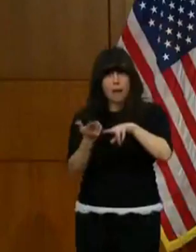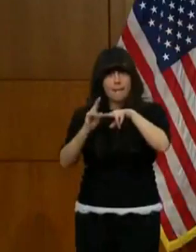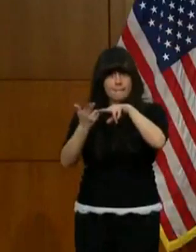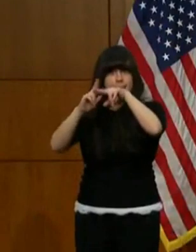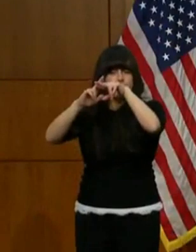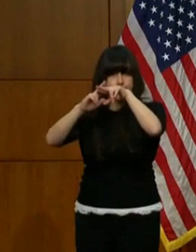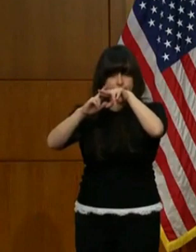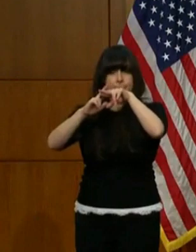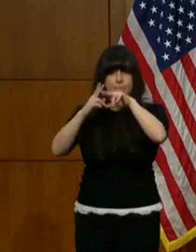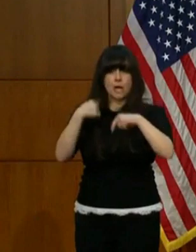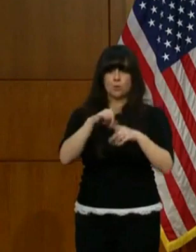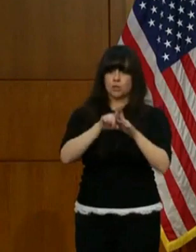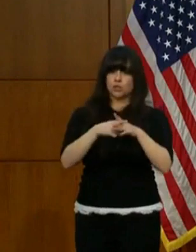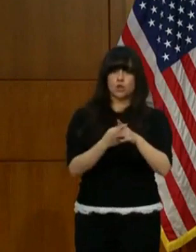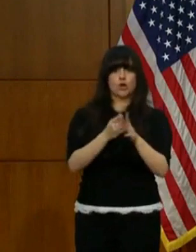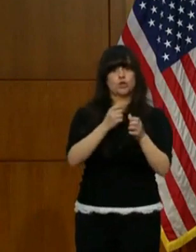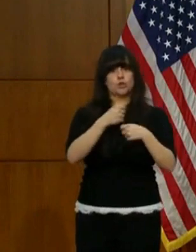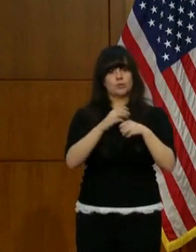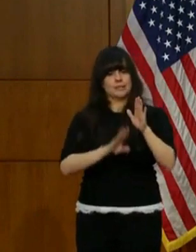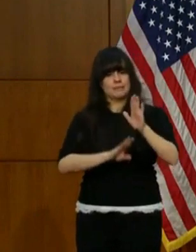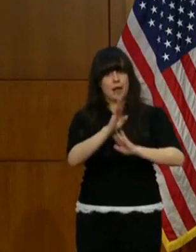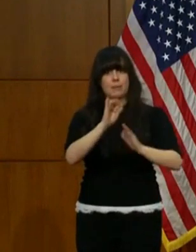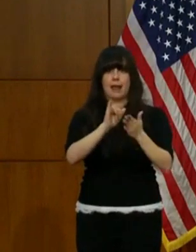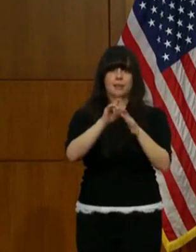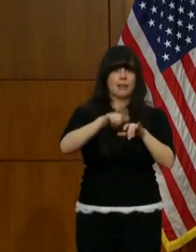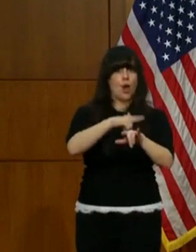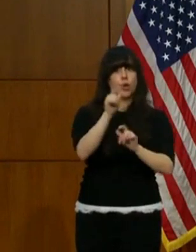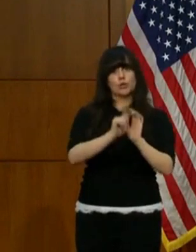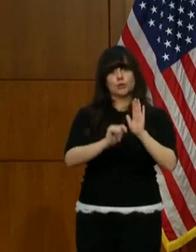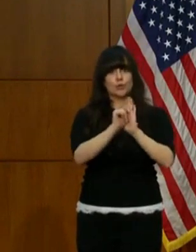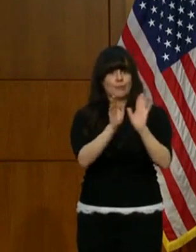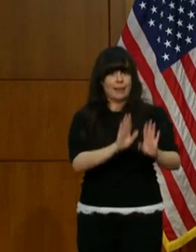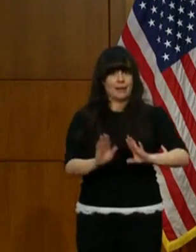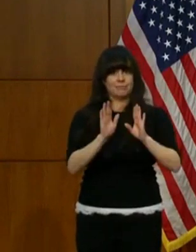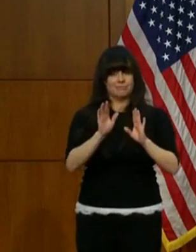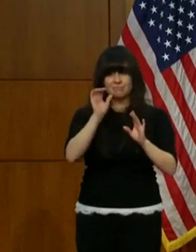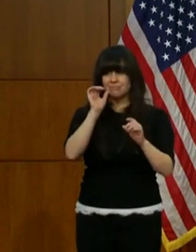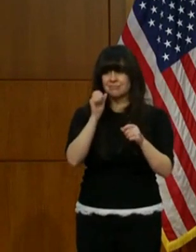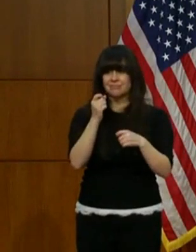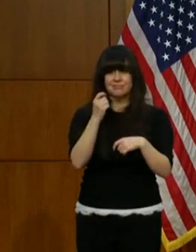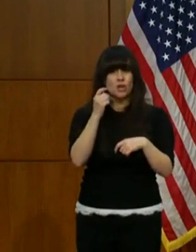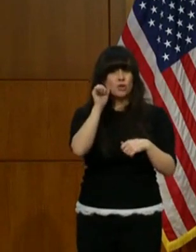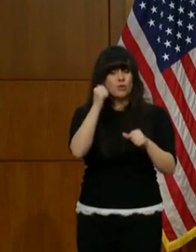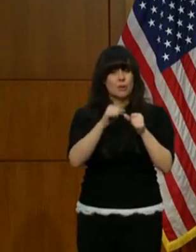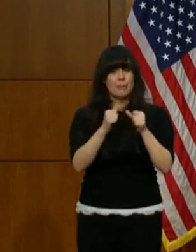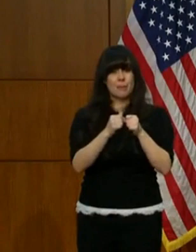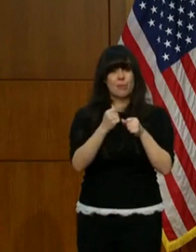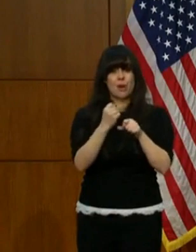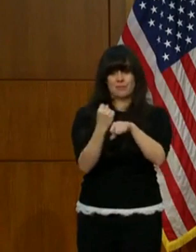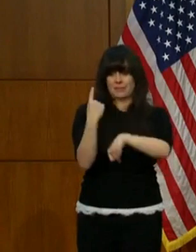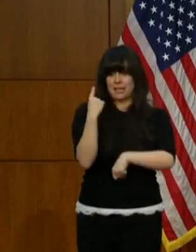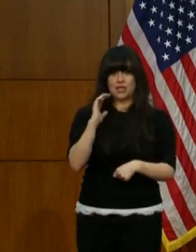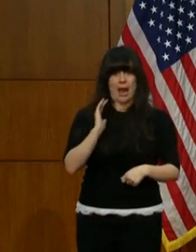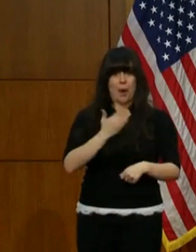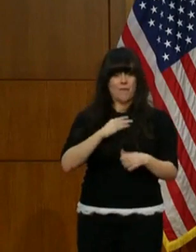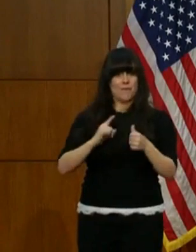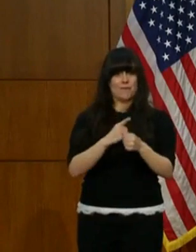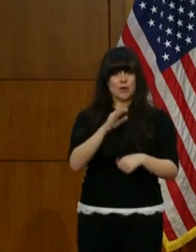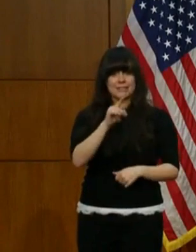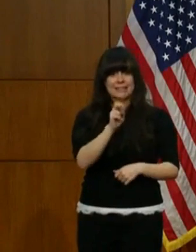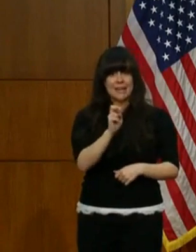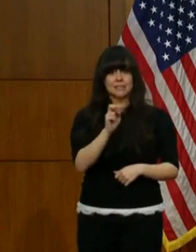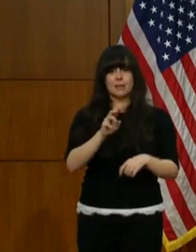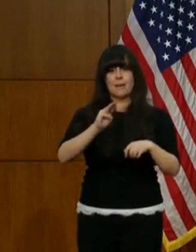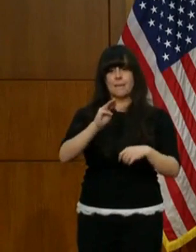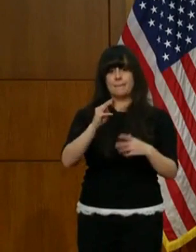to life as we knew it a year ago. Remember, our first case of COVID-19 was on March the 7th. We're almost at a